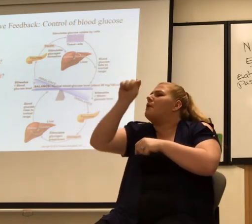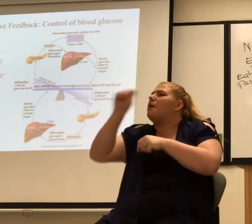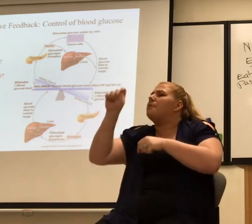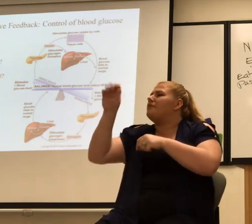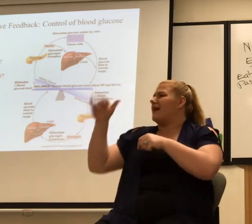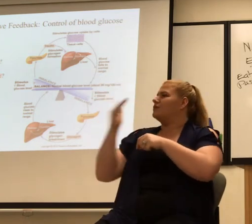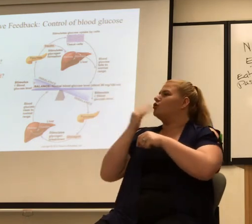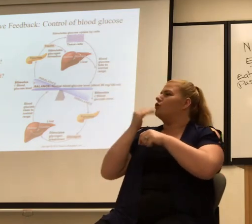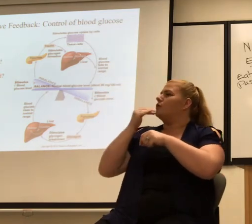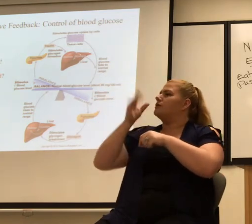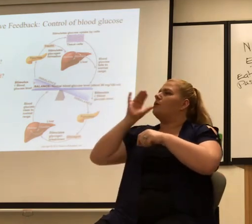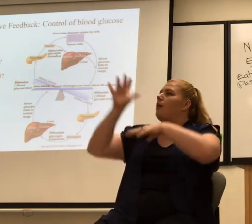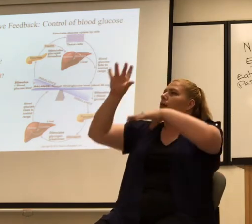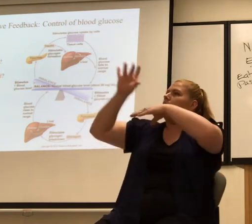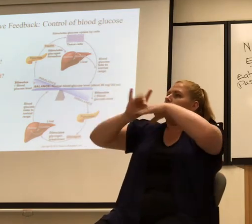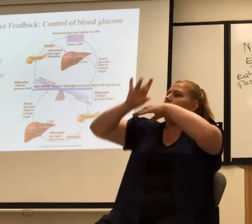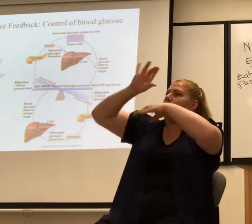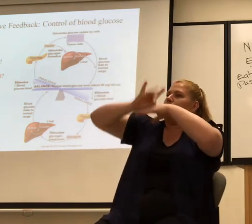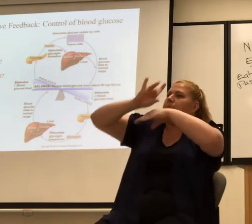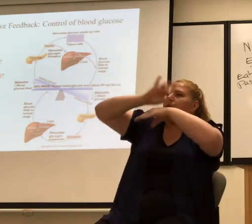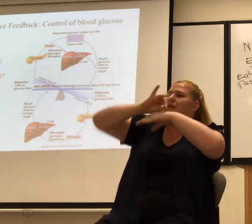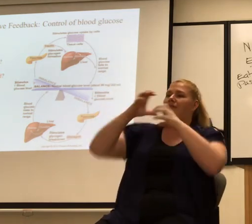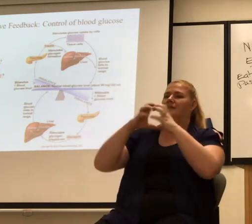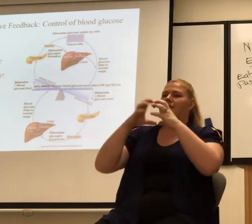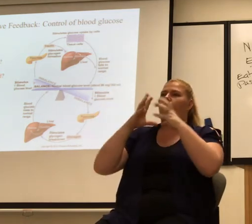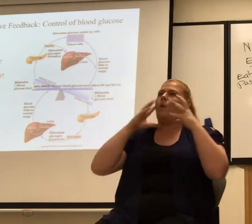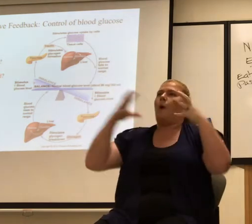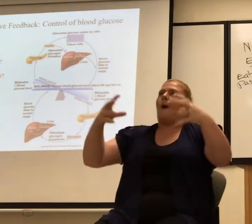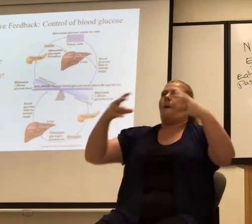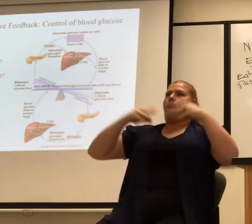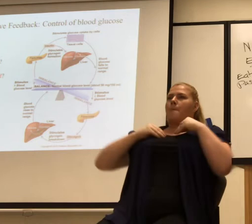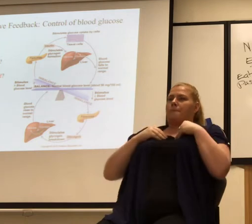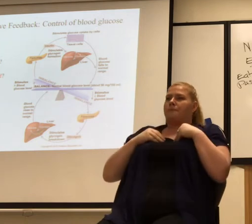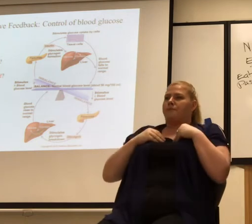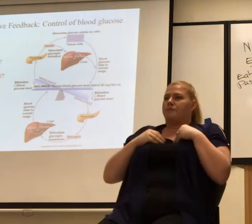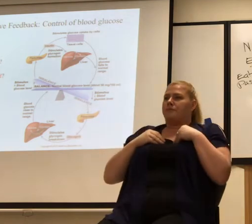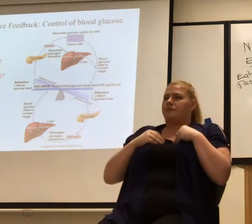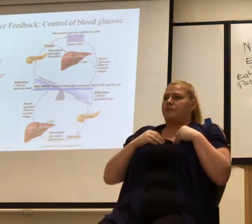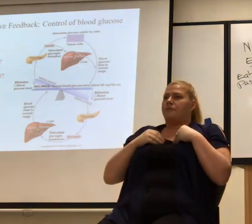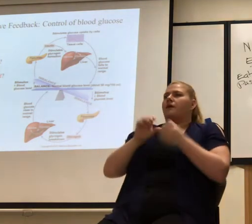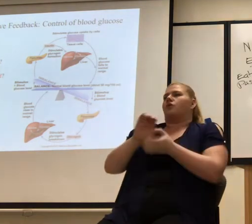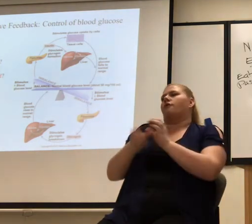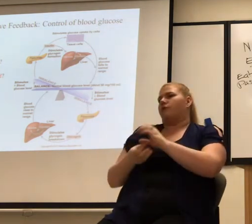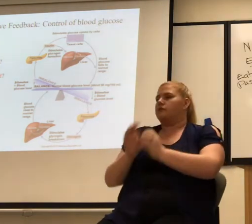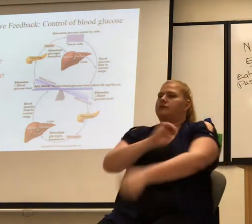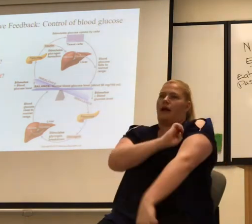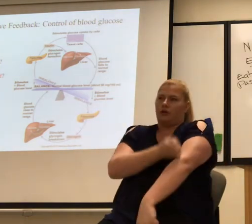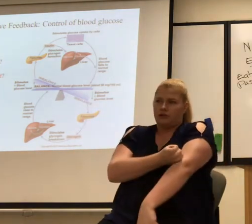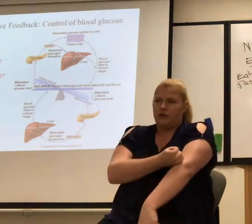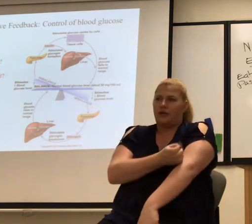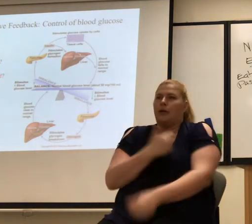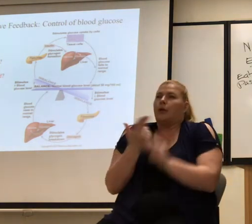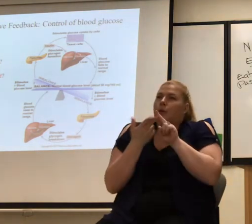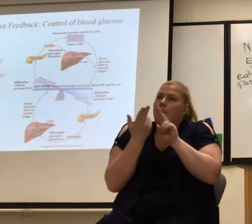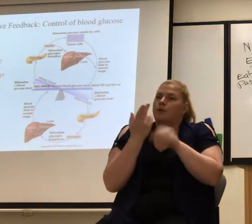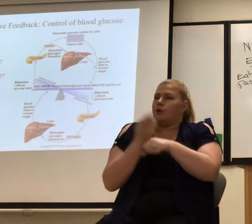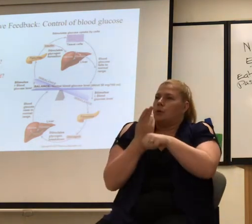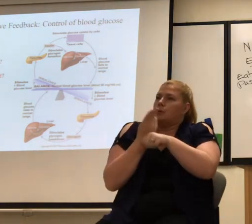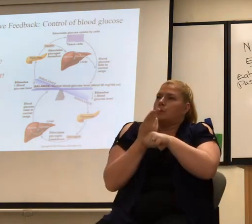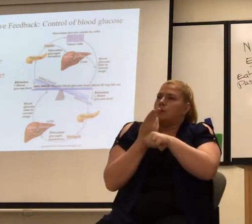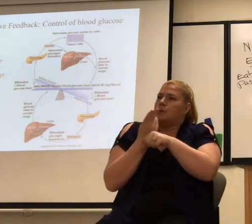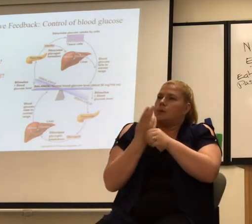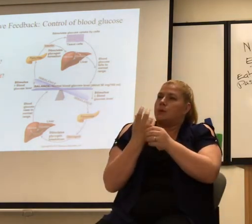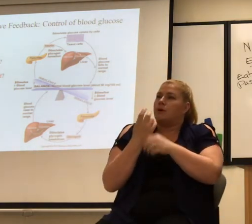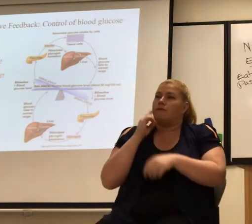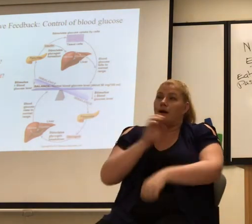be taken up by the cell. And then the cell has its energy, right? It can burn it, it can metabolize it for energy, it can